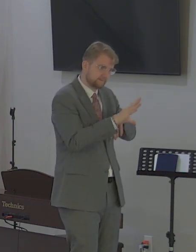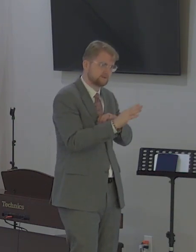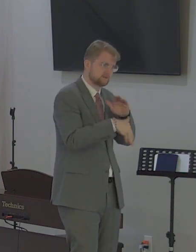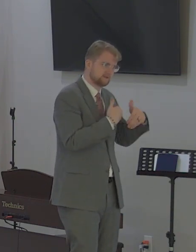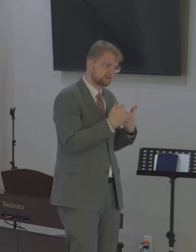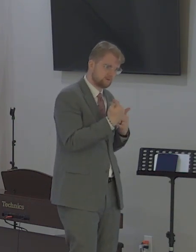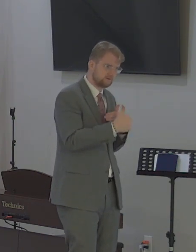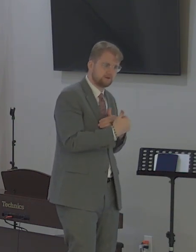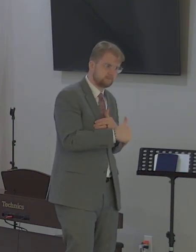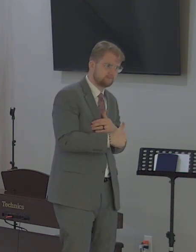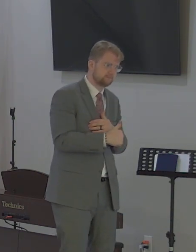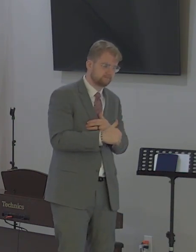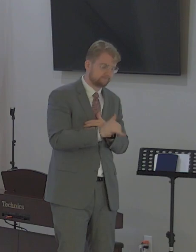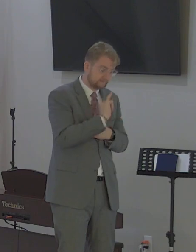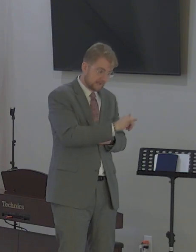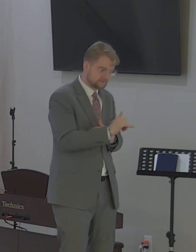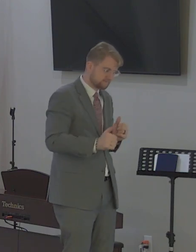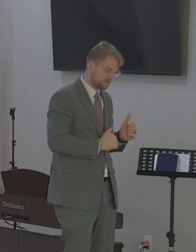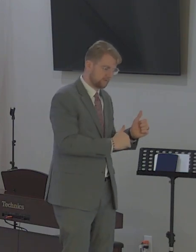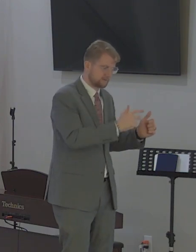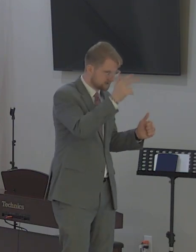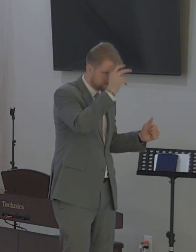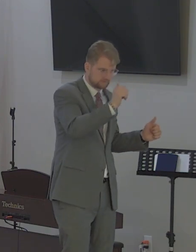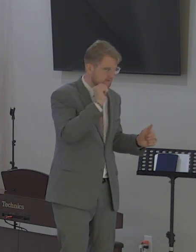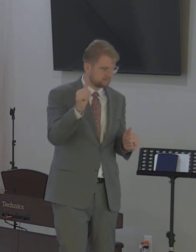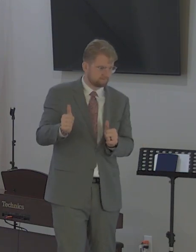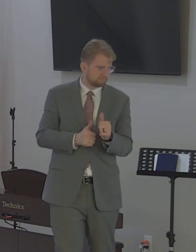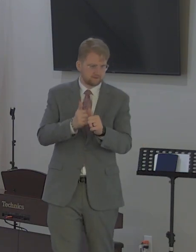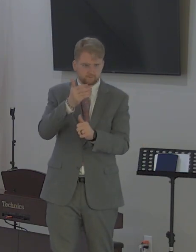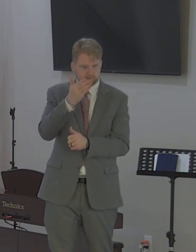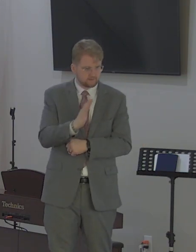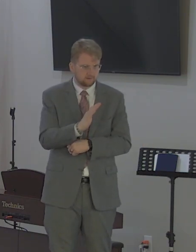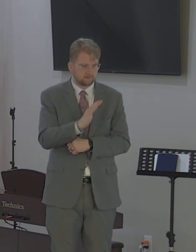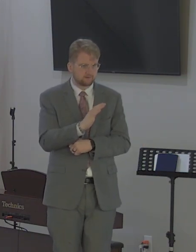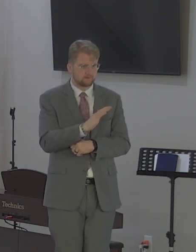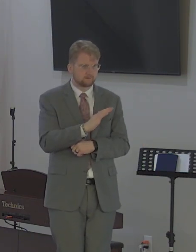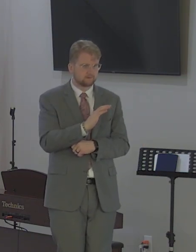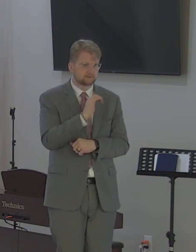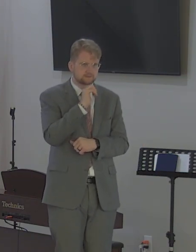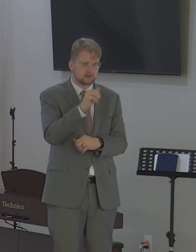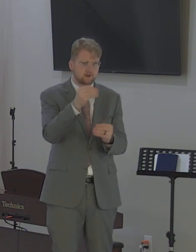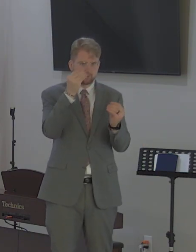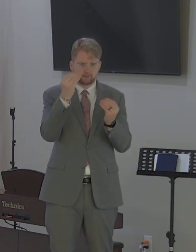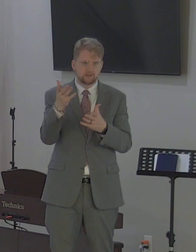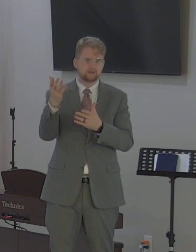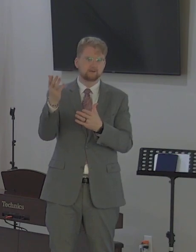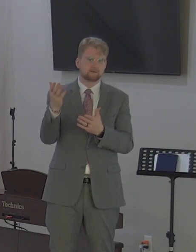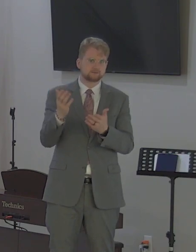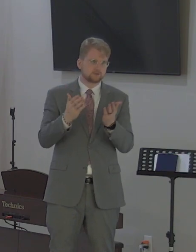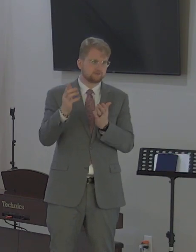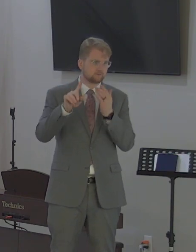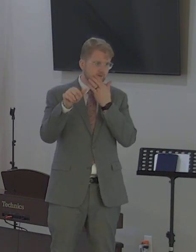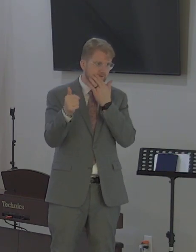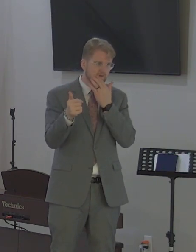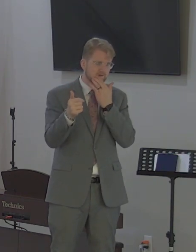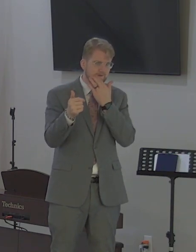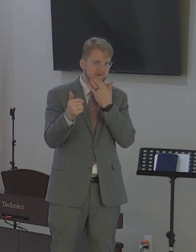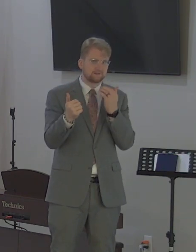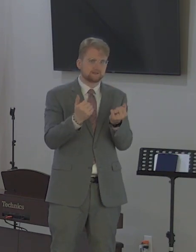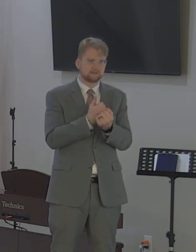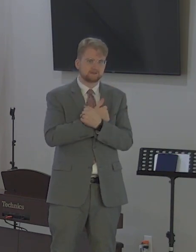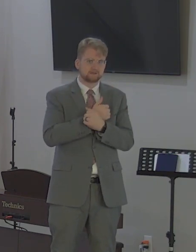not following God. It's in disobedience of by love serve one another. It's in disobedience of love thy neighbor as